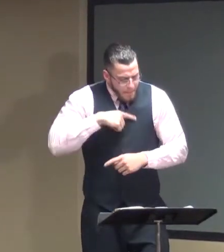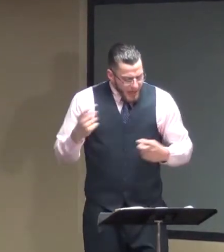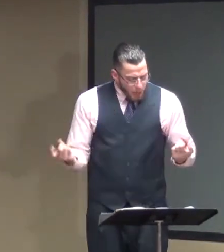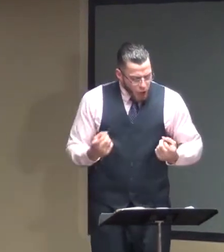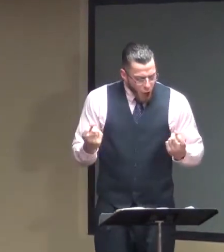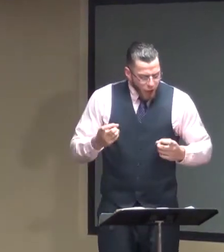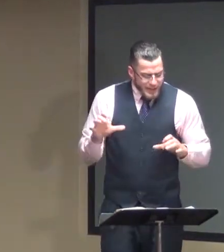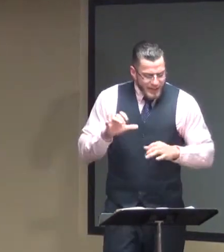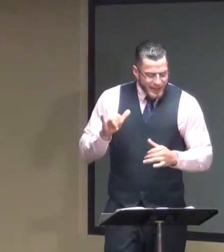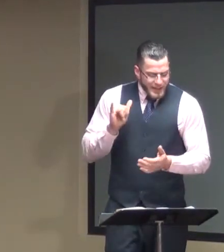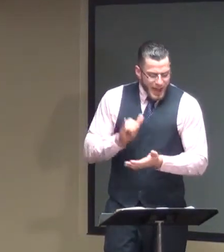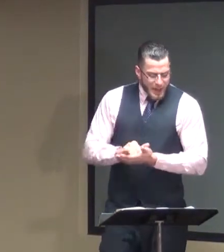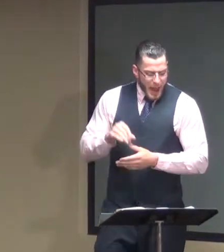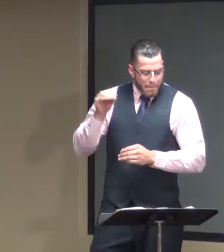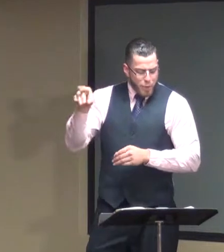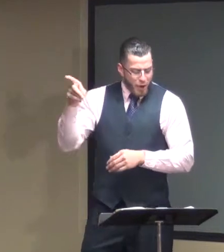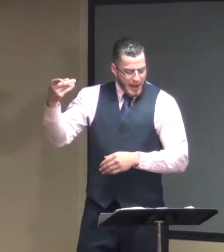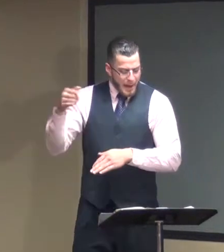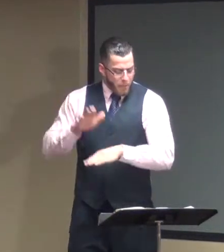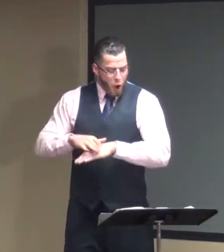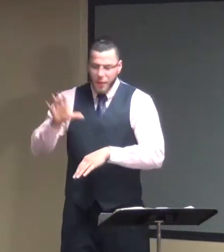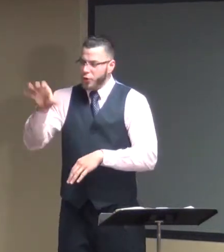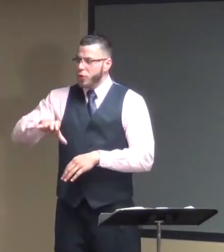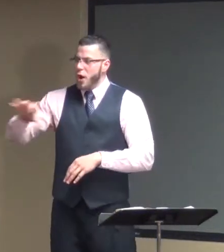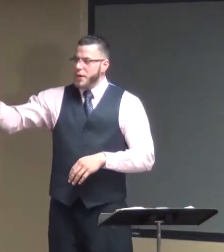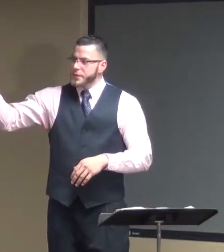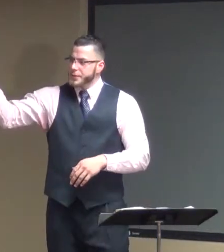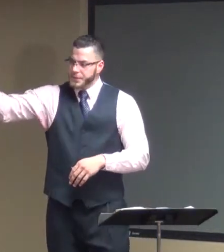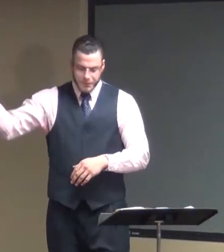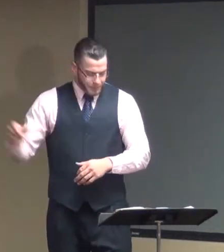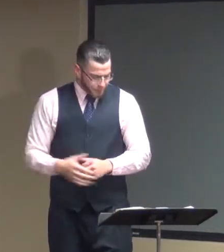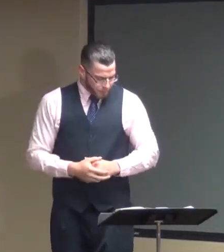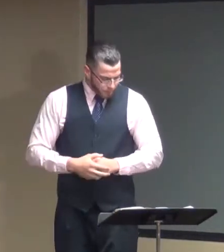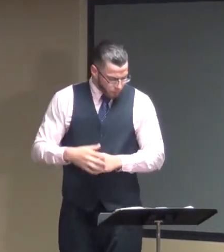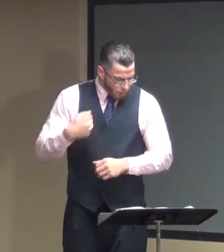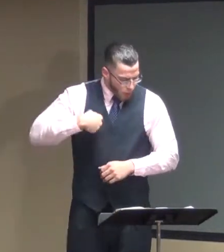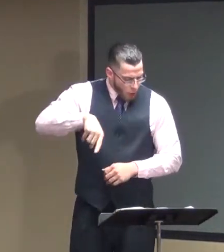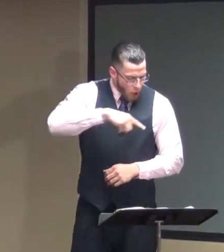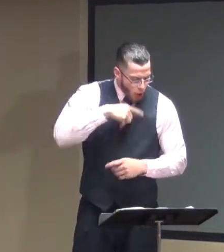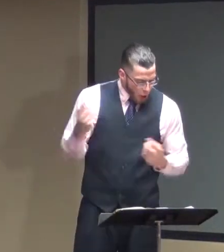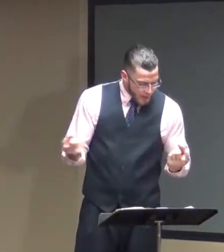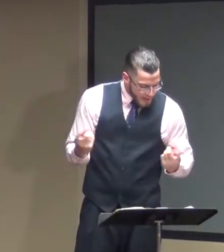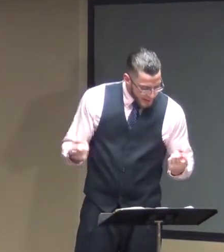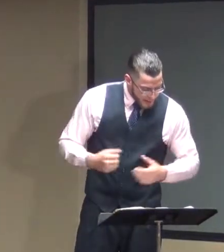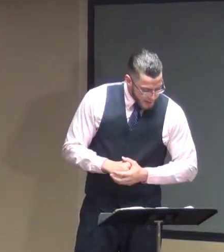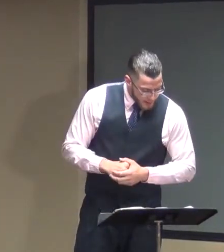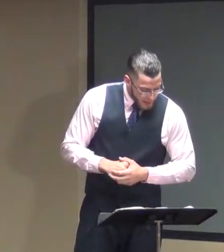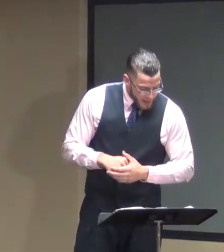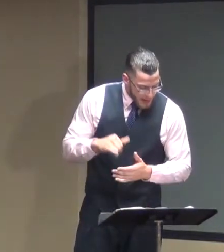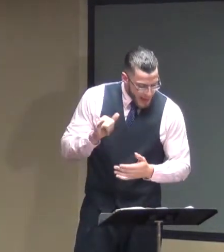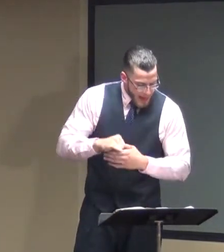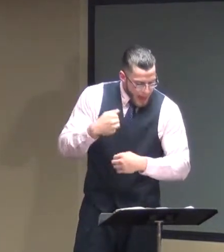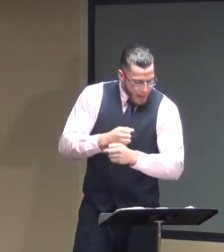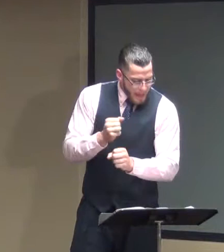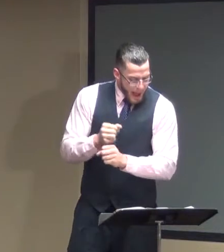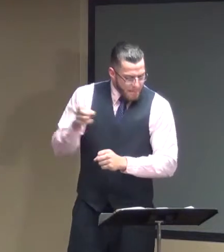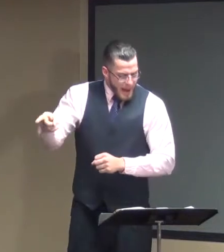But it was our sins that put him on the cross. Our sins that made